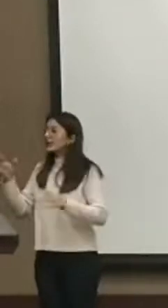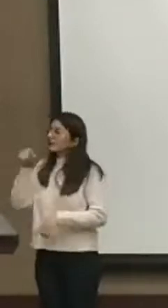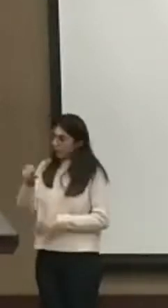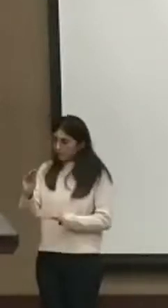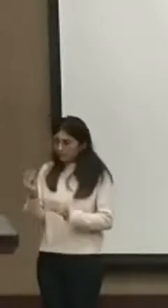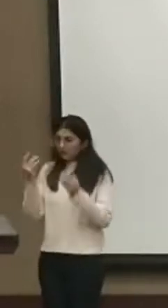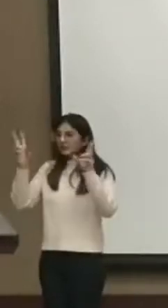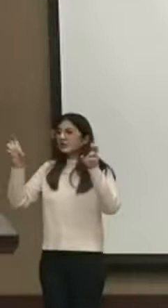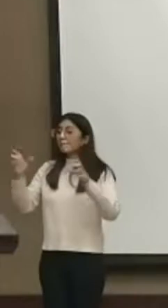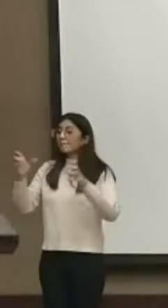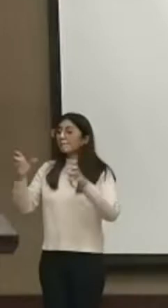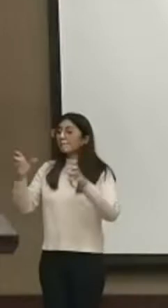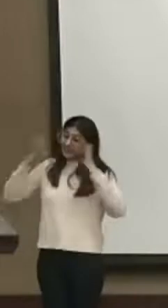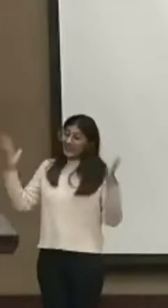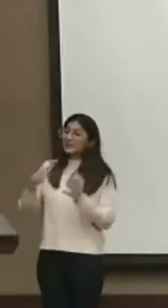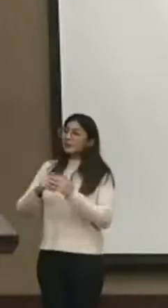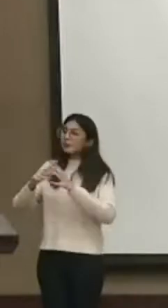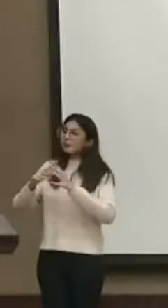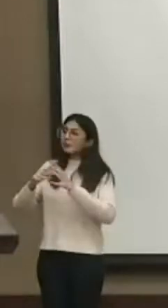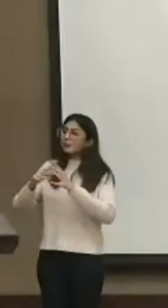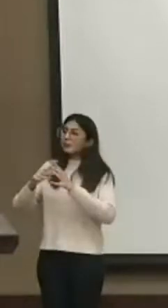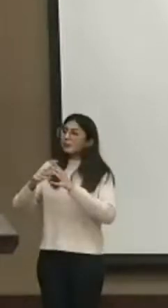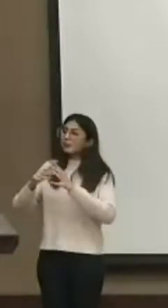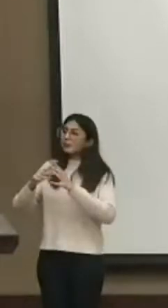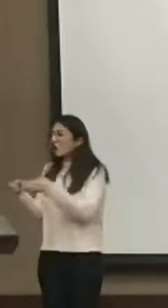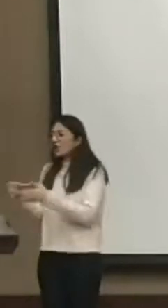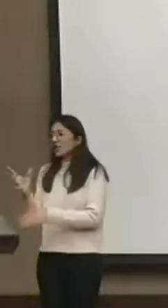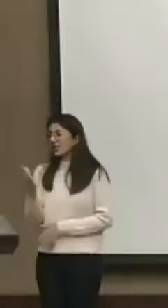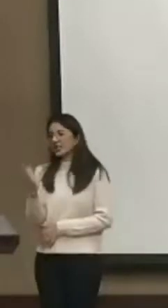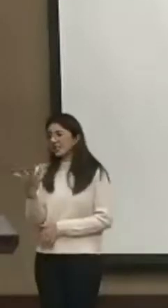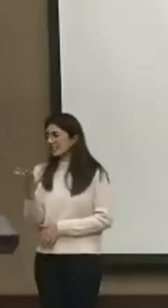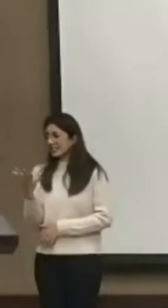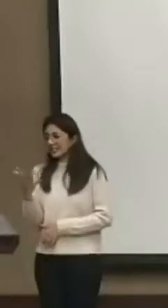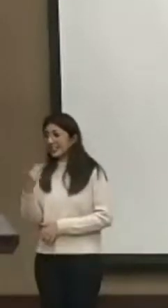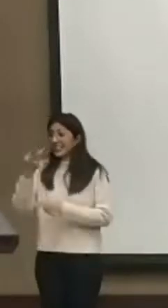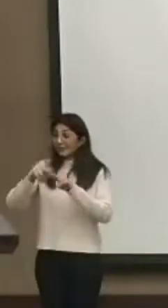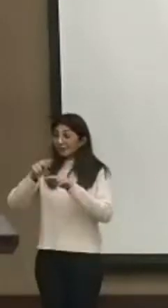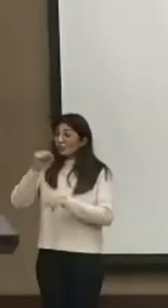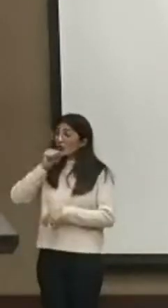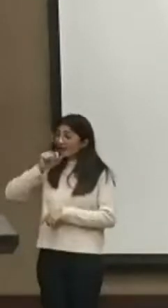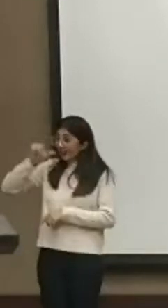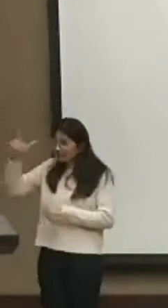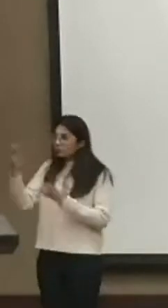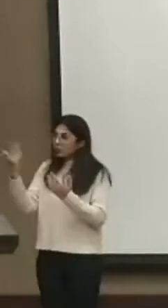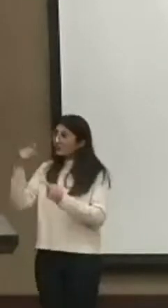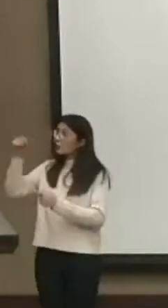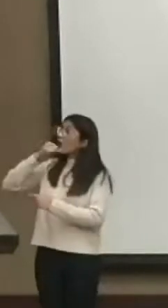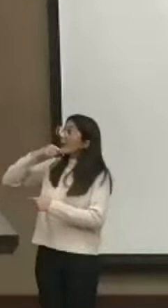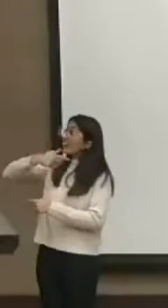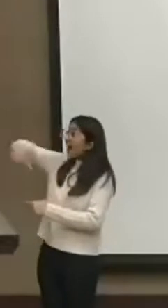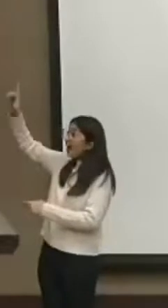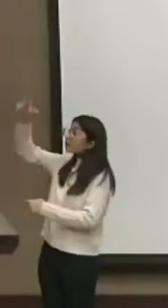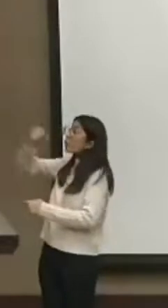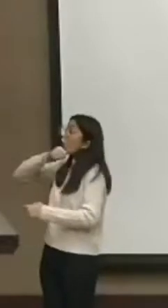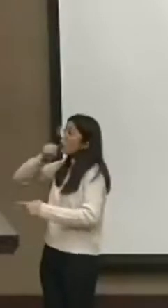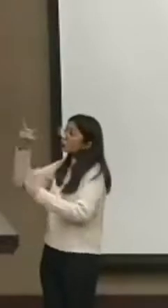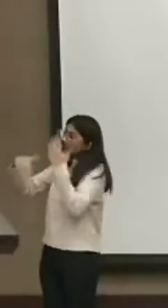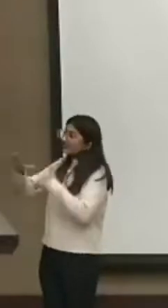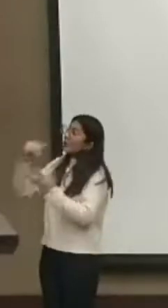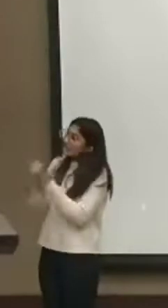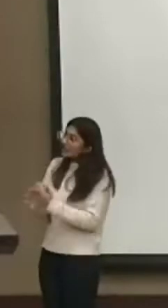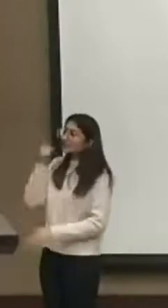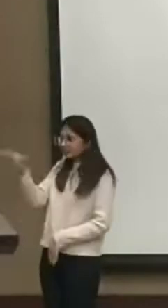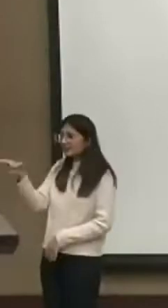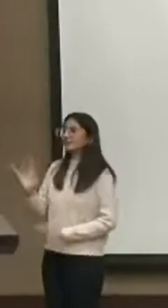is the biggest majority in the world, because whether you like it or not, if you live long enough, you will get disabled. And so it is everybody's